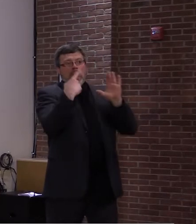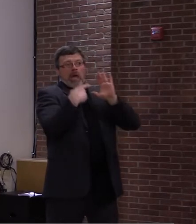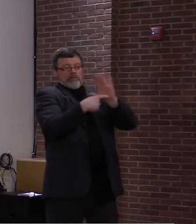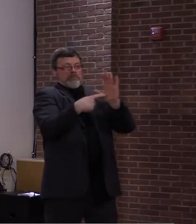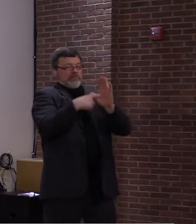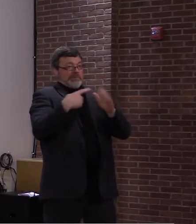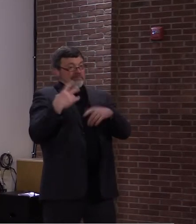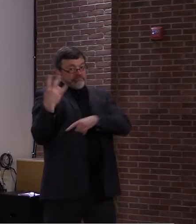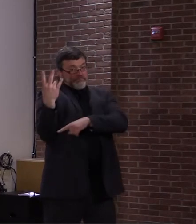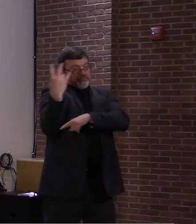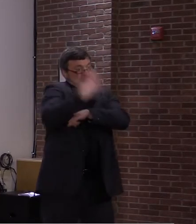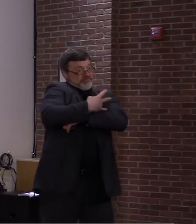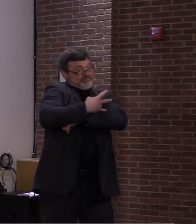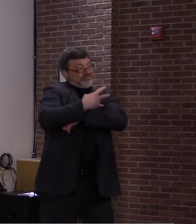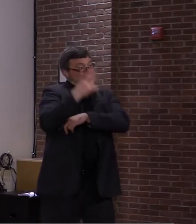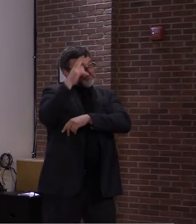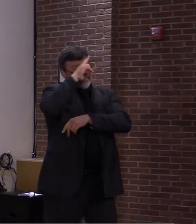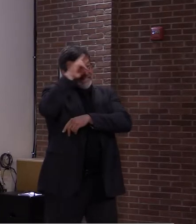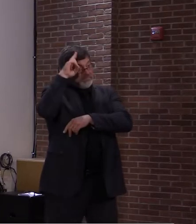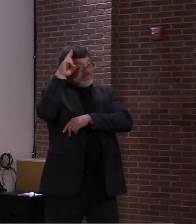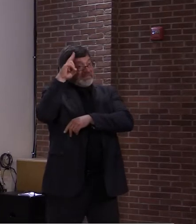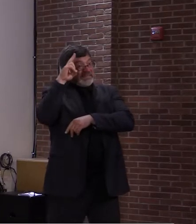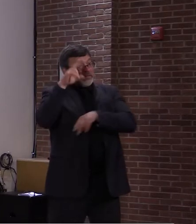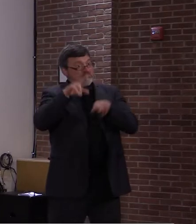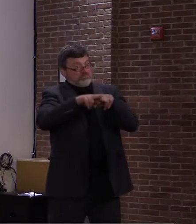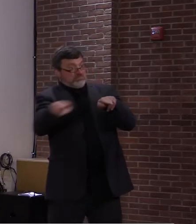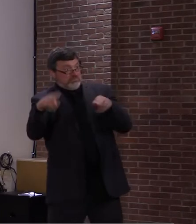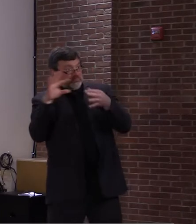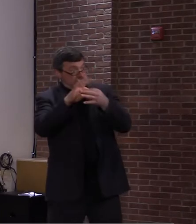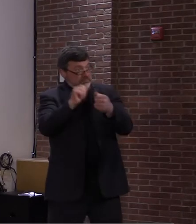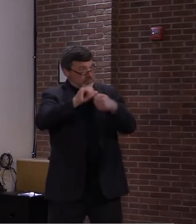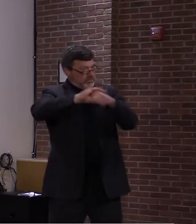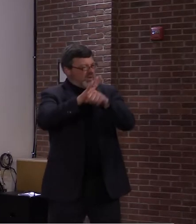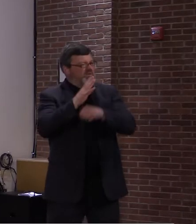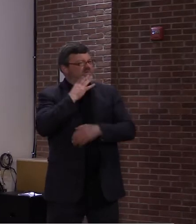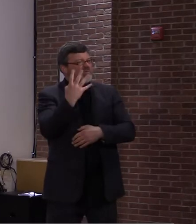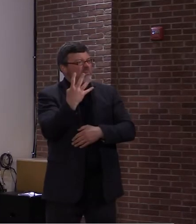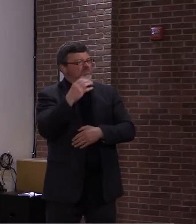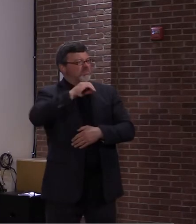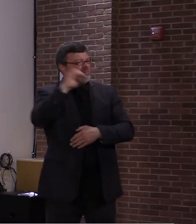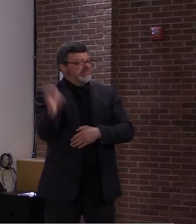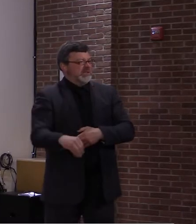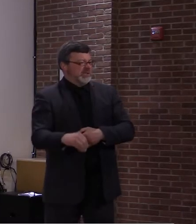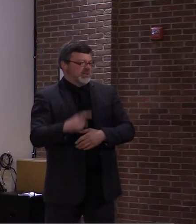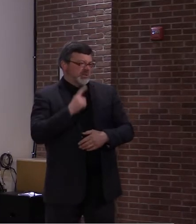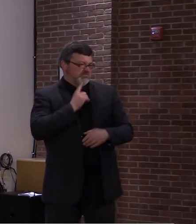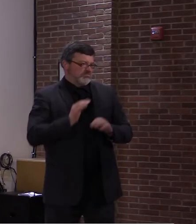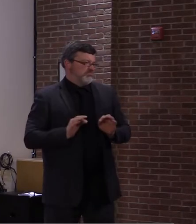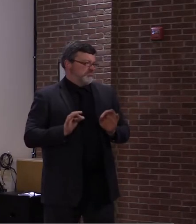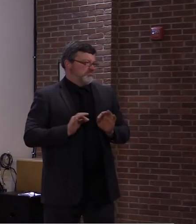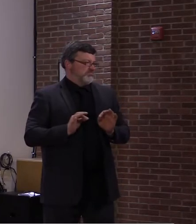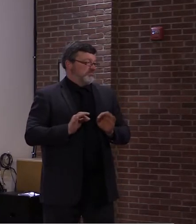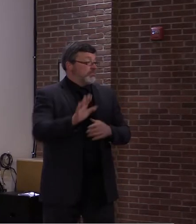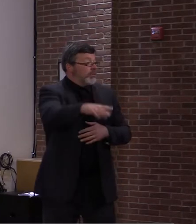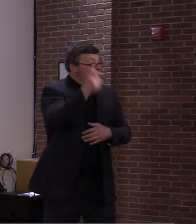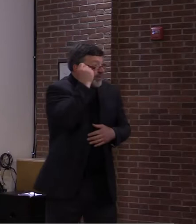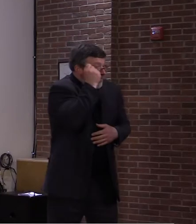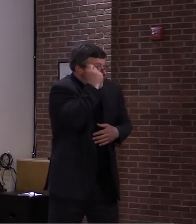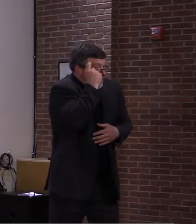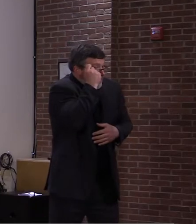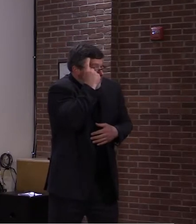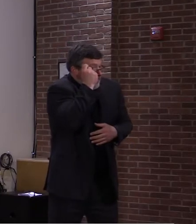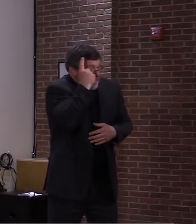at 4%. But our new COVID-19 admissions per 100,000